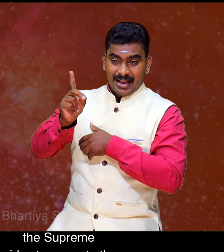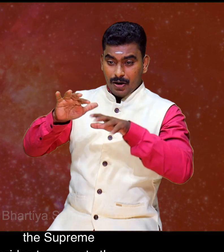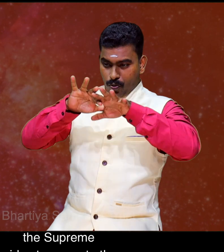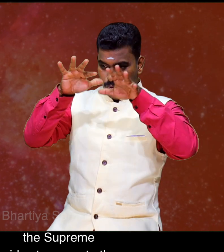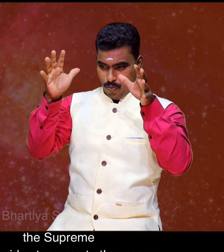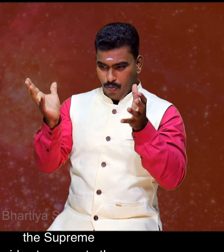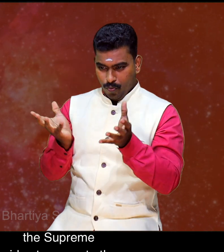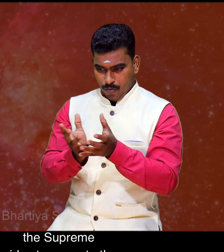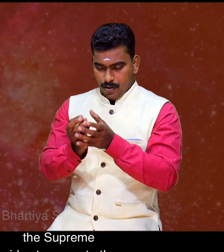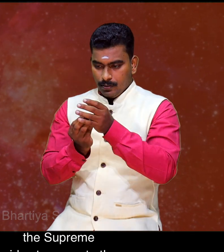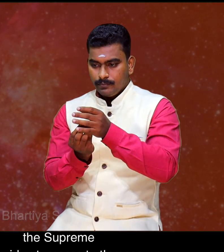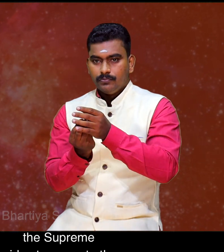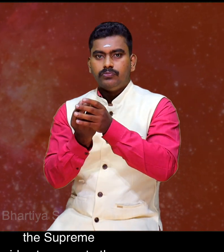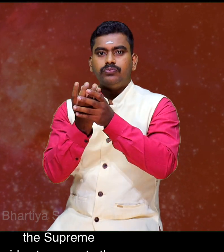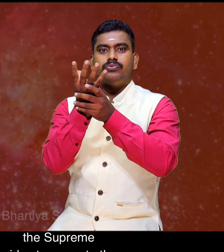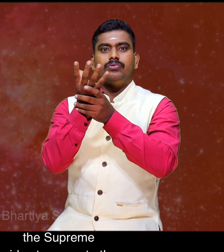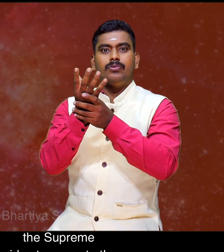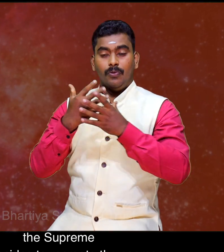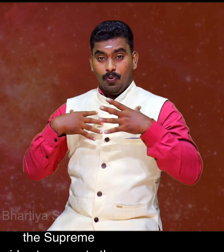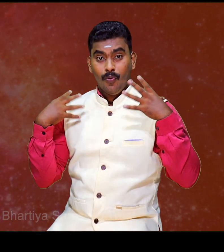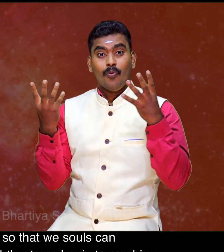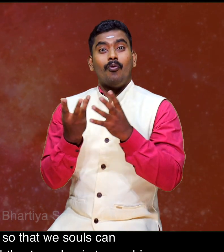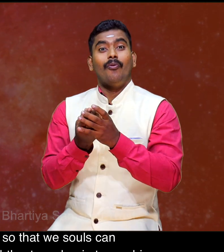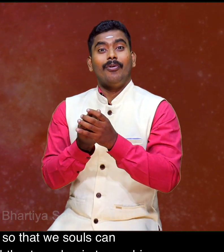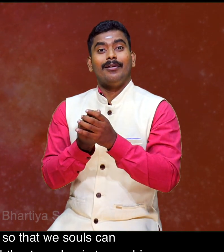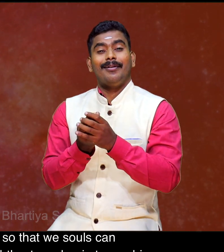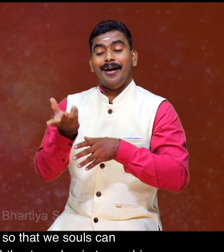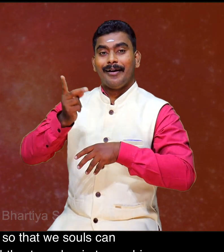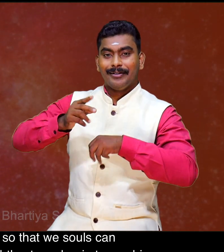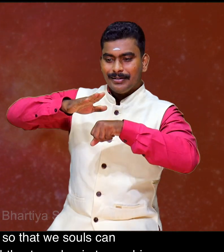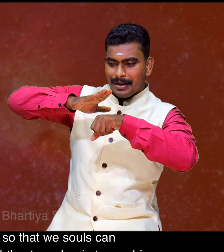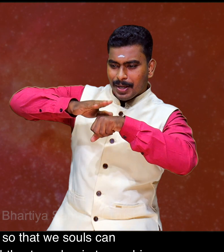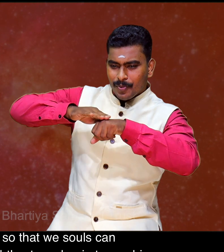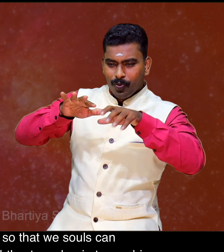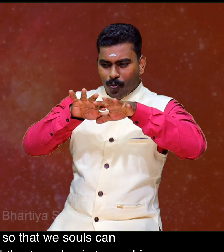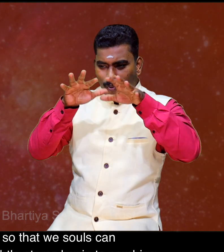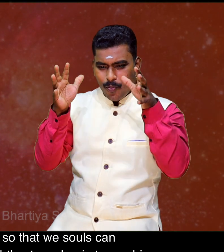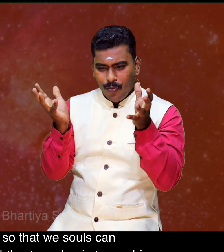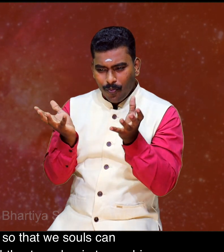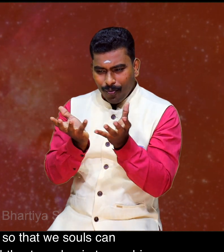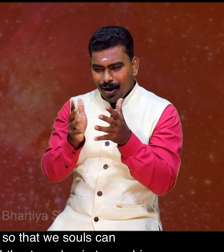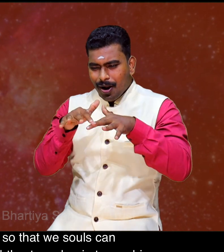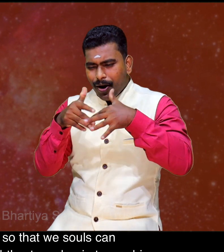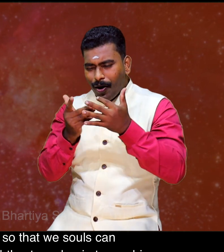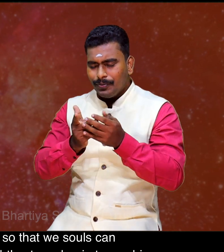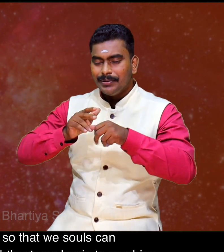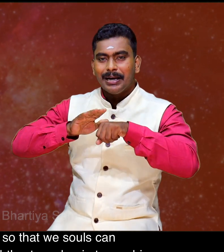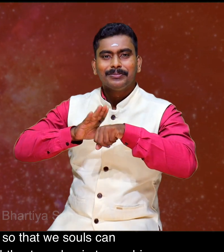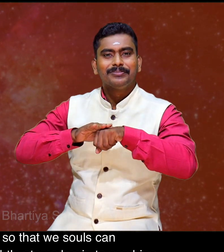Being decides to recreate the cosmos so that we, the souls, can experience the worlds of shape